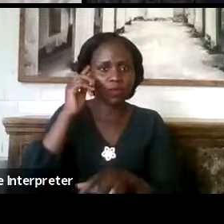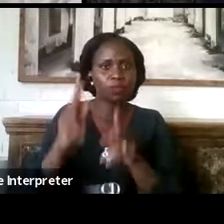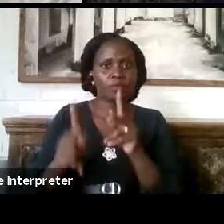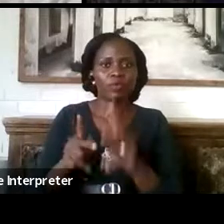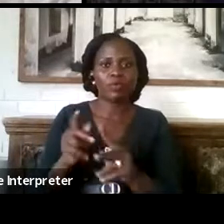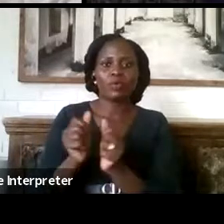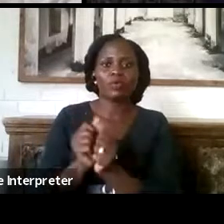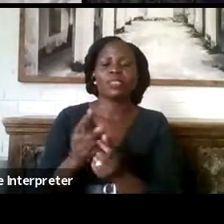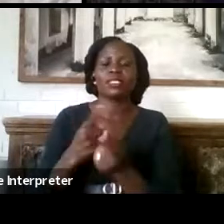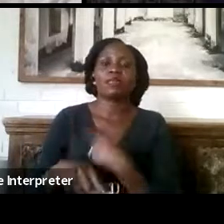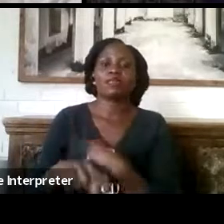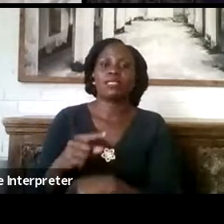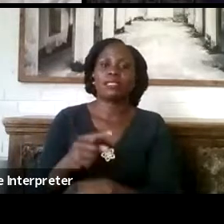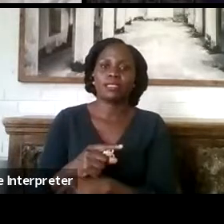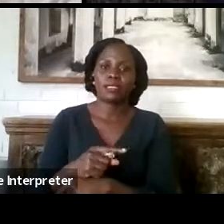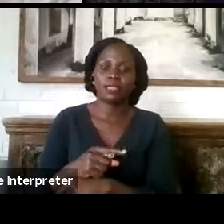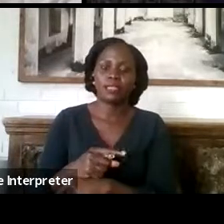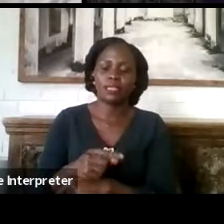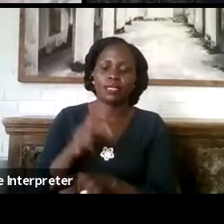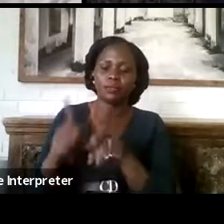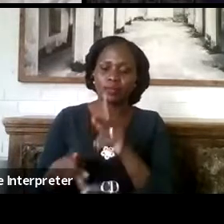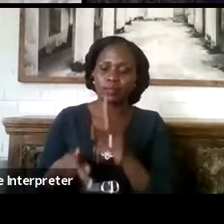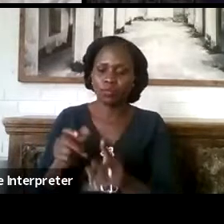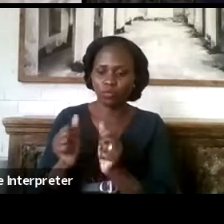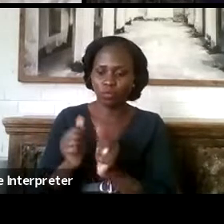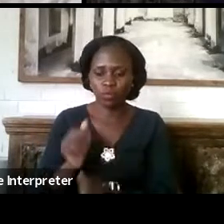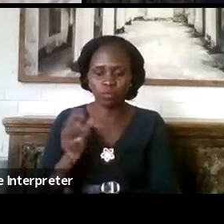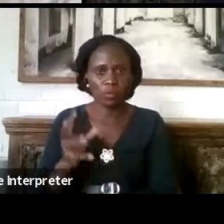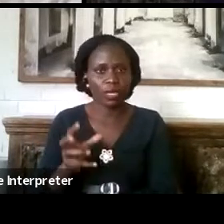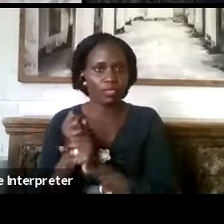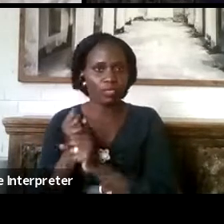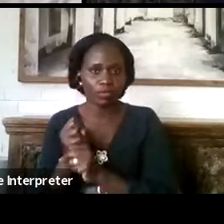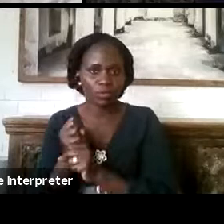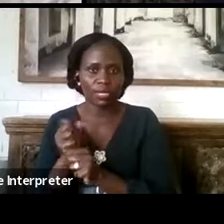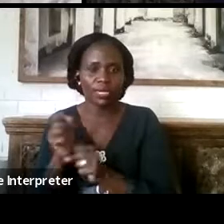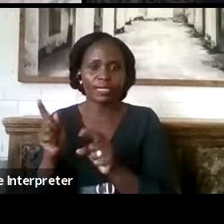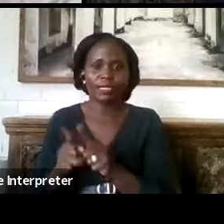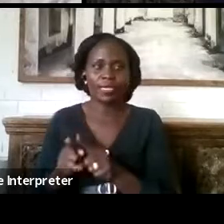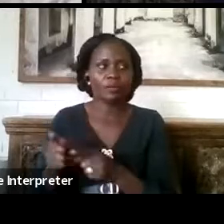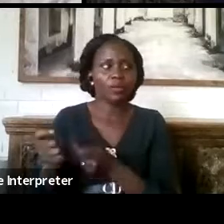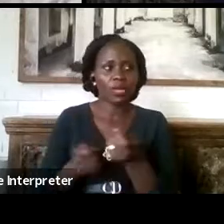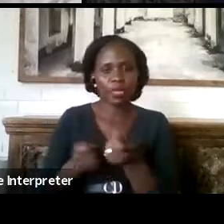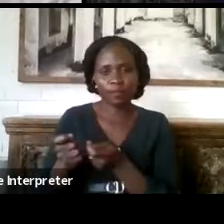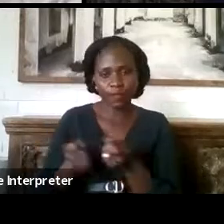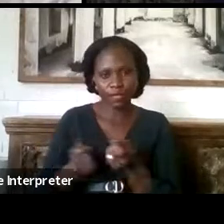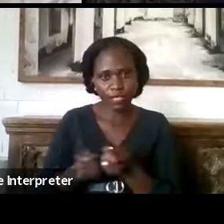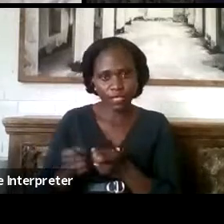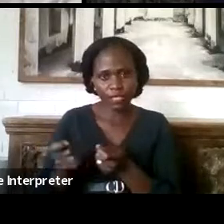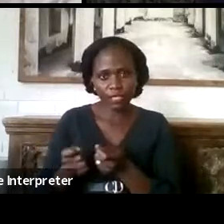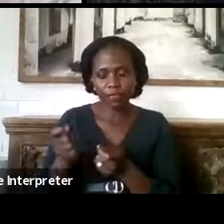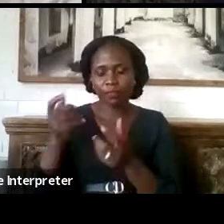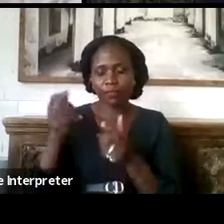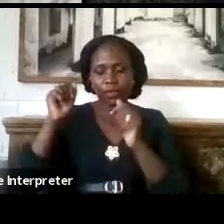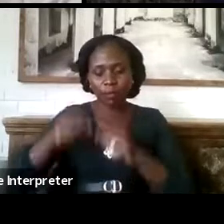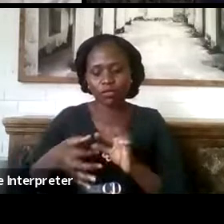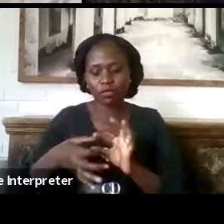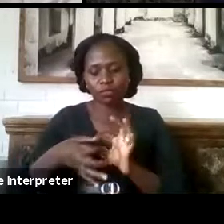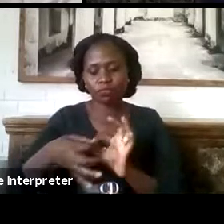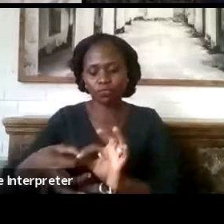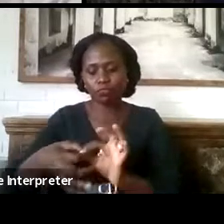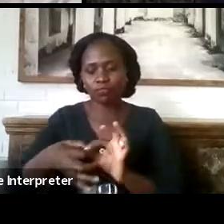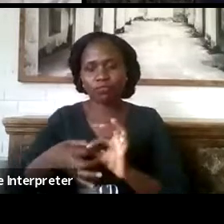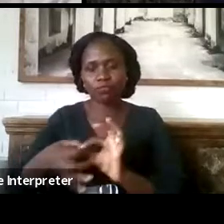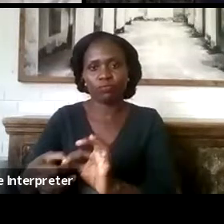people with organization as well as government should collaborate in order to make